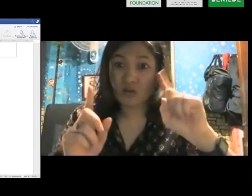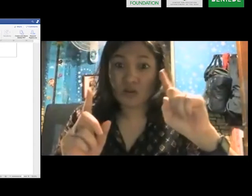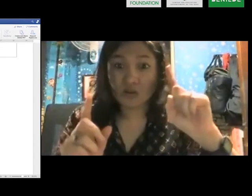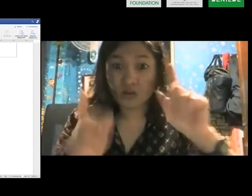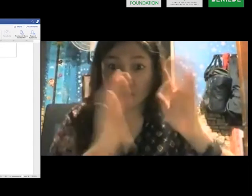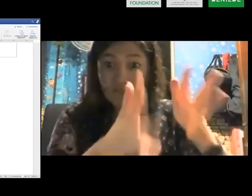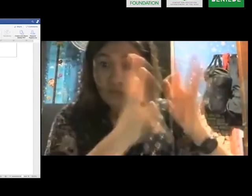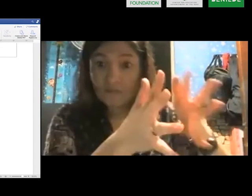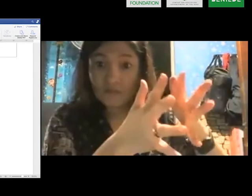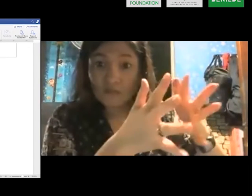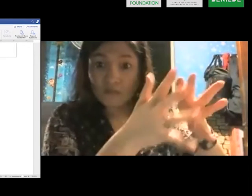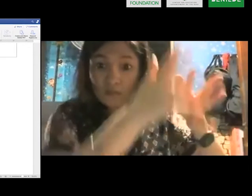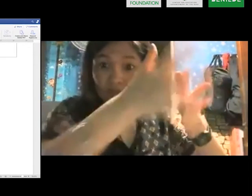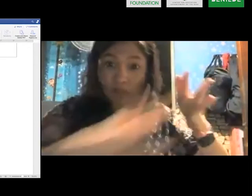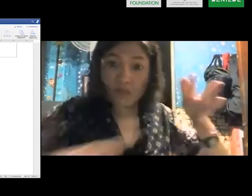good.